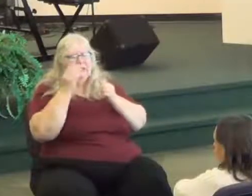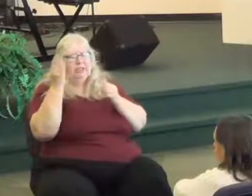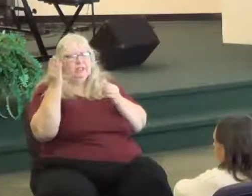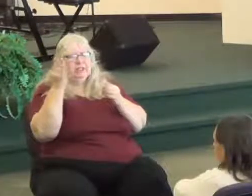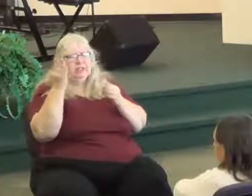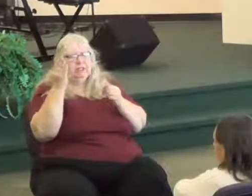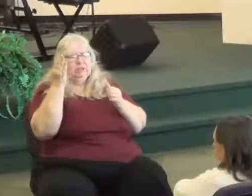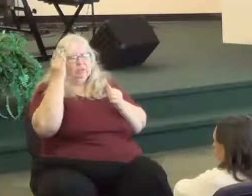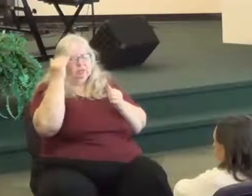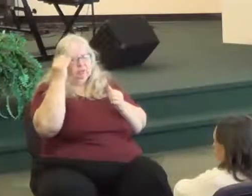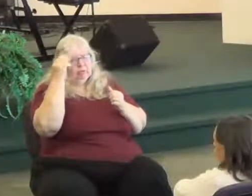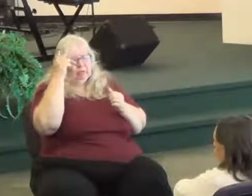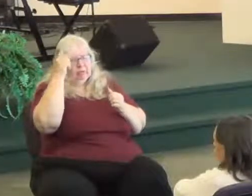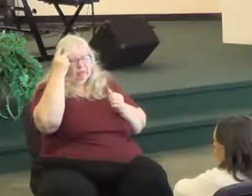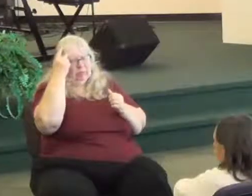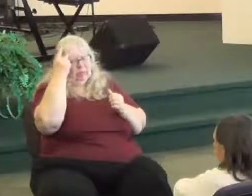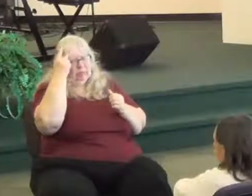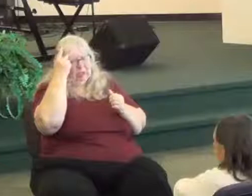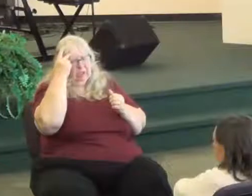why Paul was impossible.